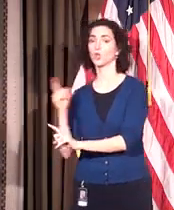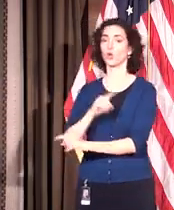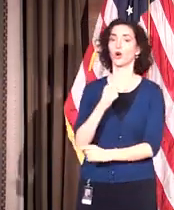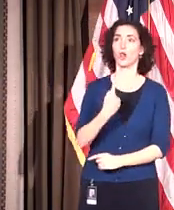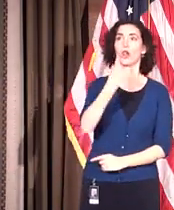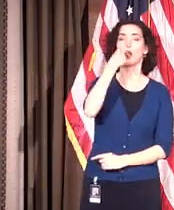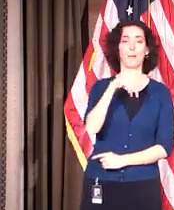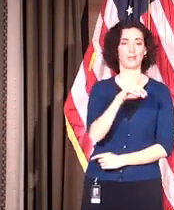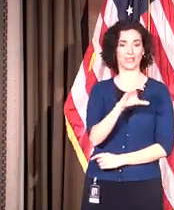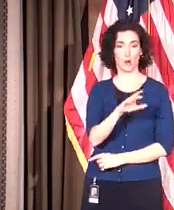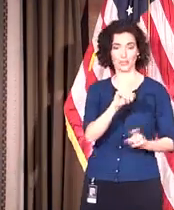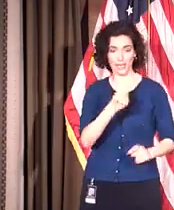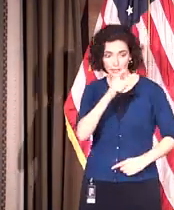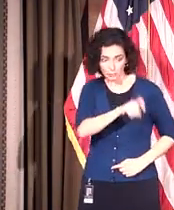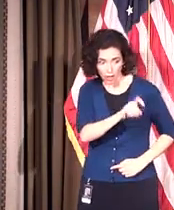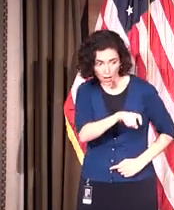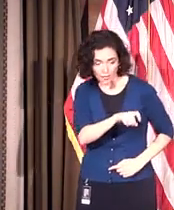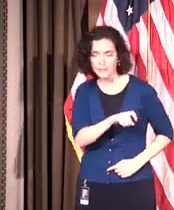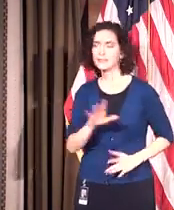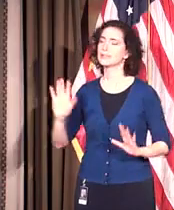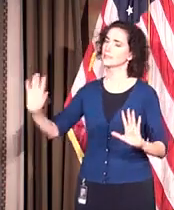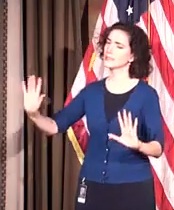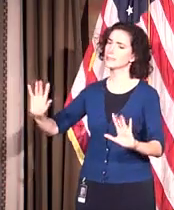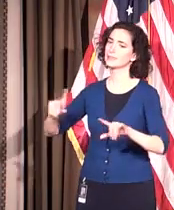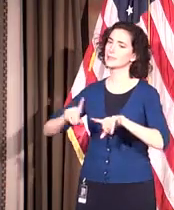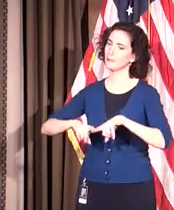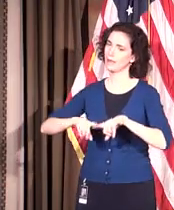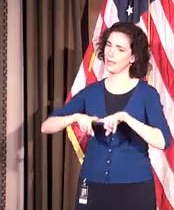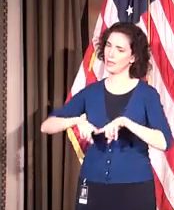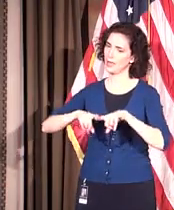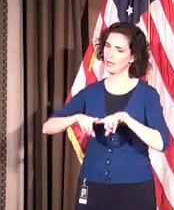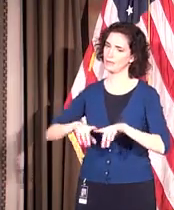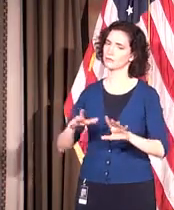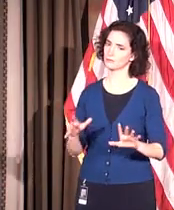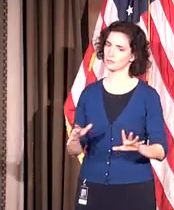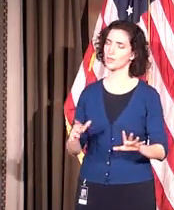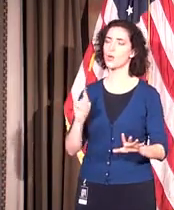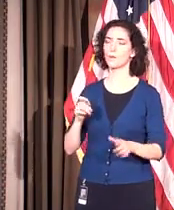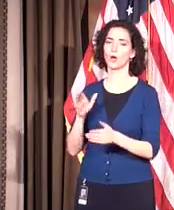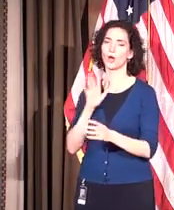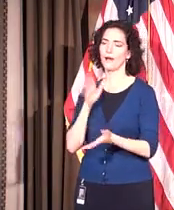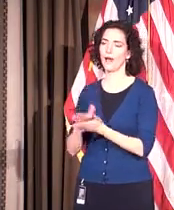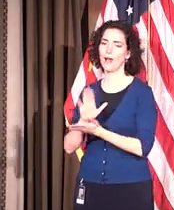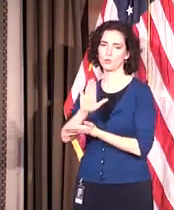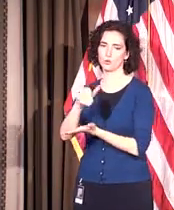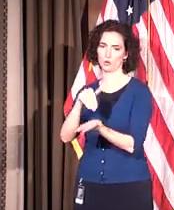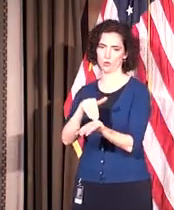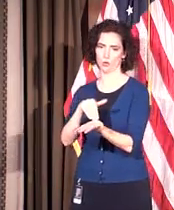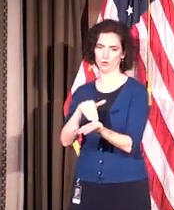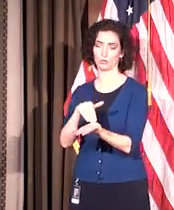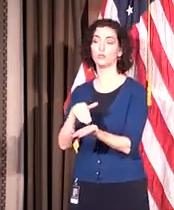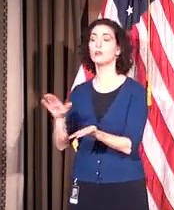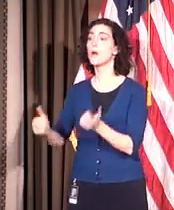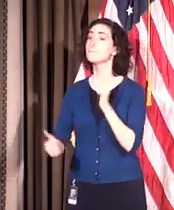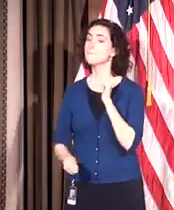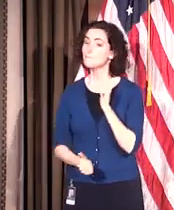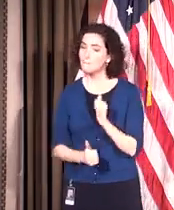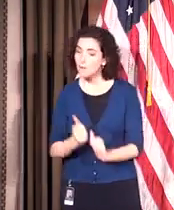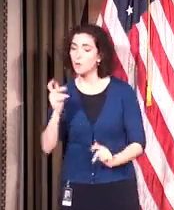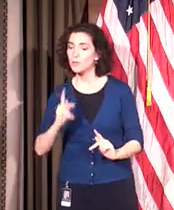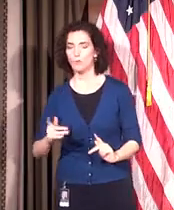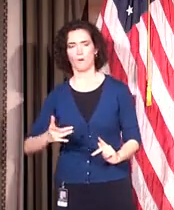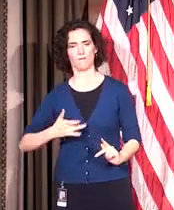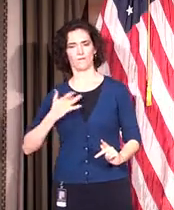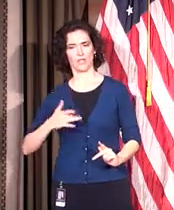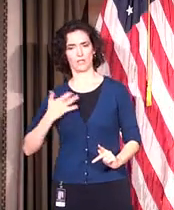you really do need to talk to your medical provider about that. For the vast majority of people who have symptoms concerning of